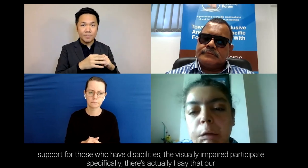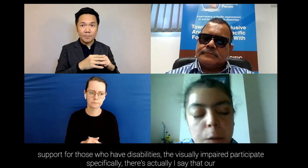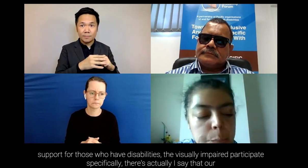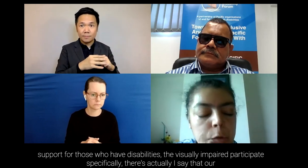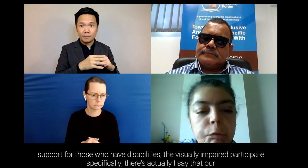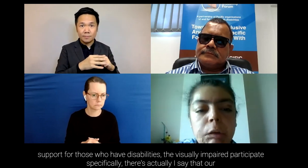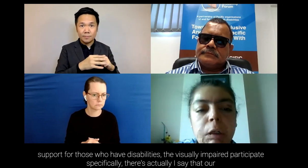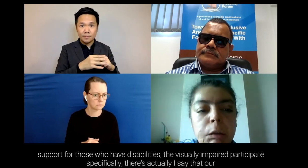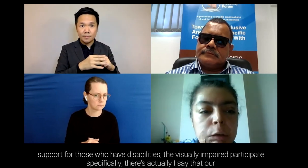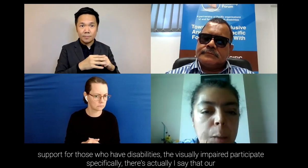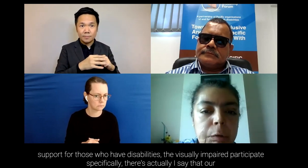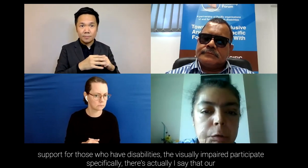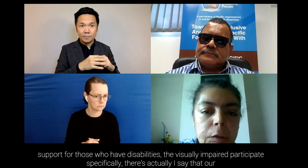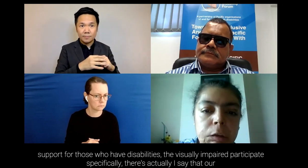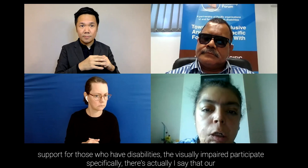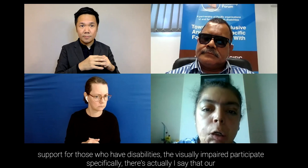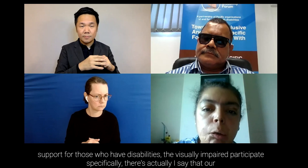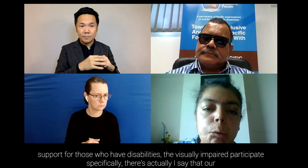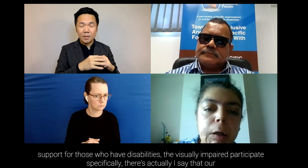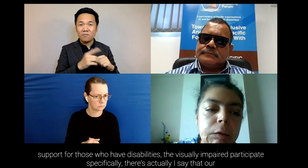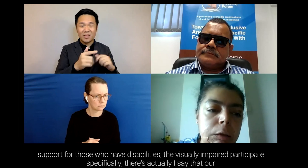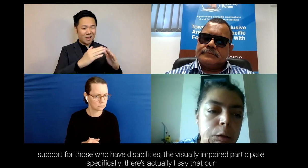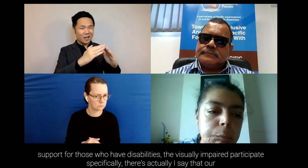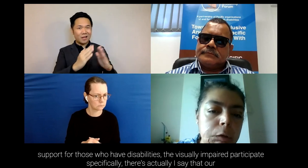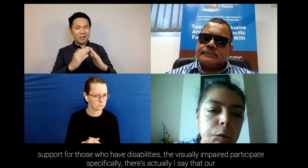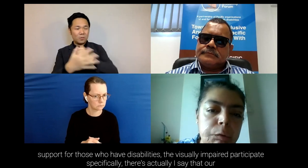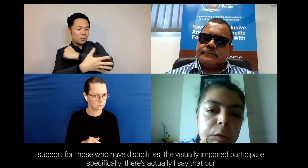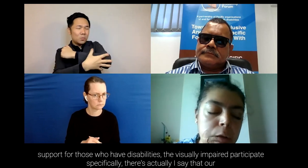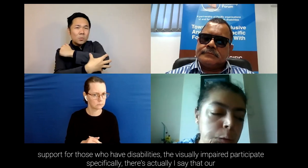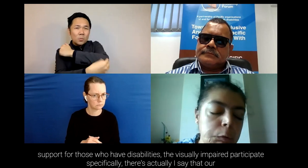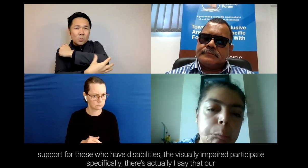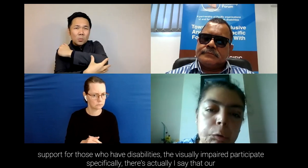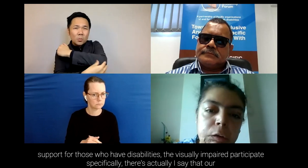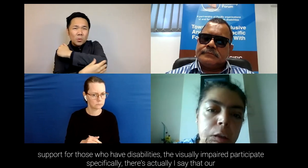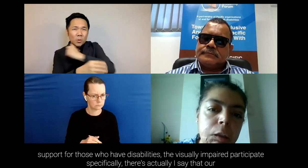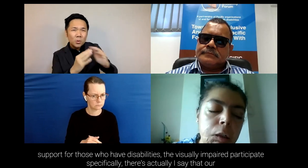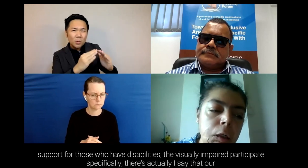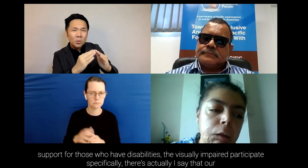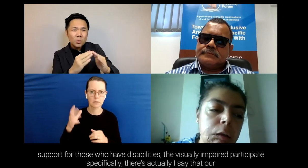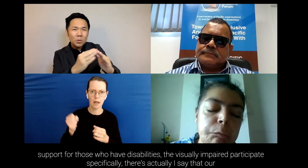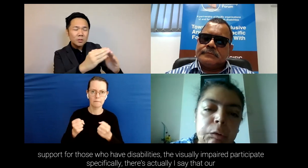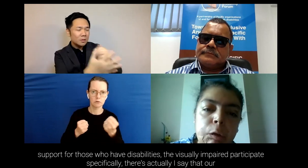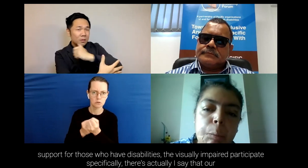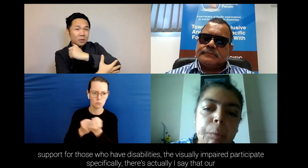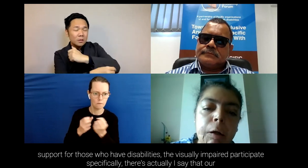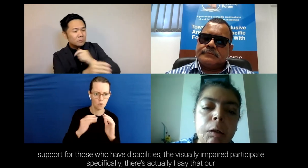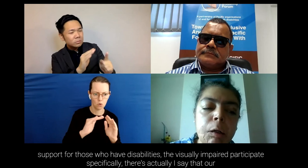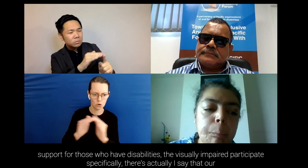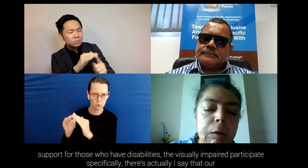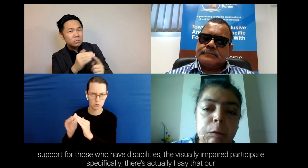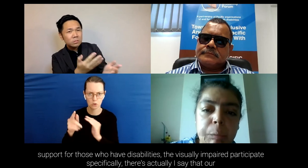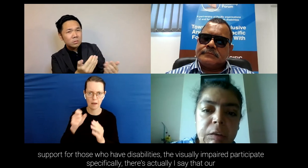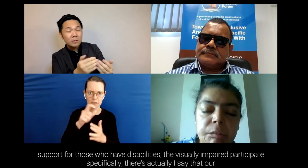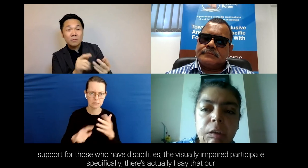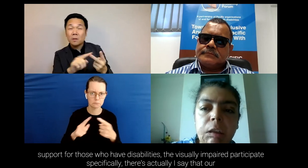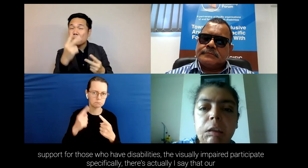provide the support for the slum dwellers who has the disability of physical disability, mostly the visually impaired.